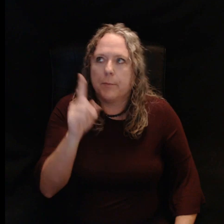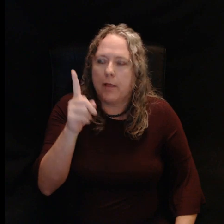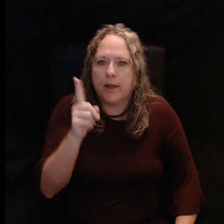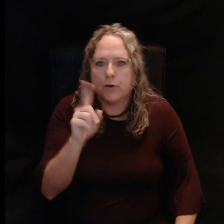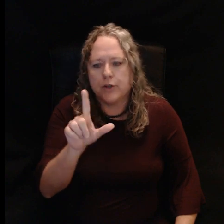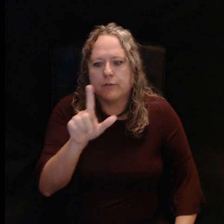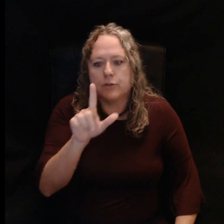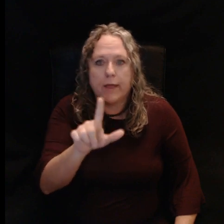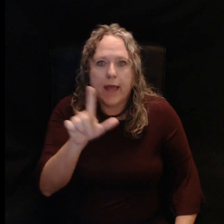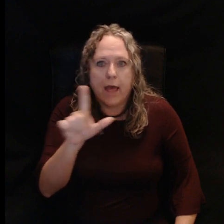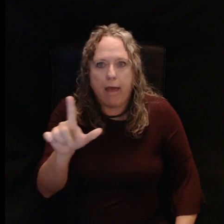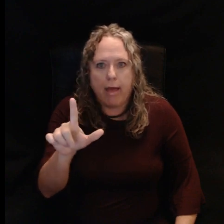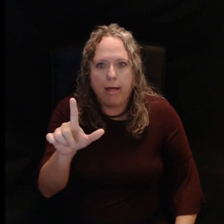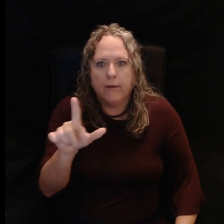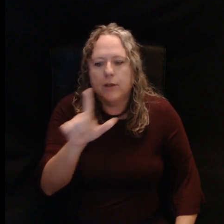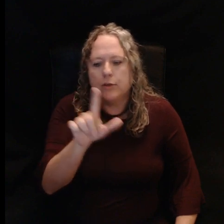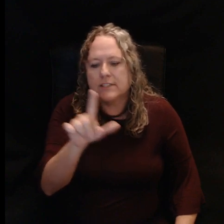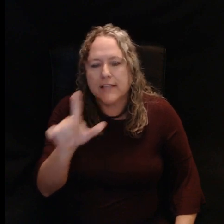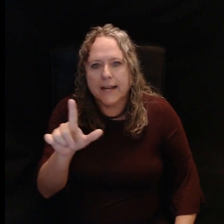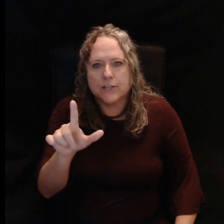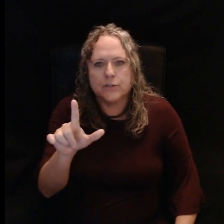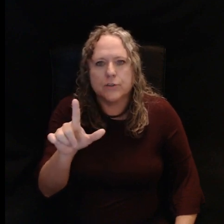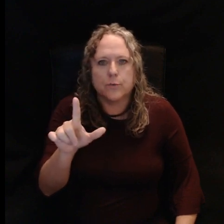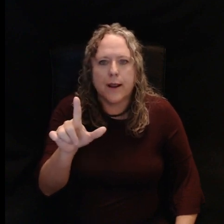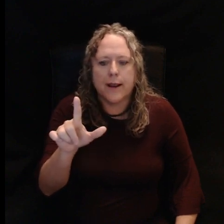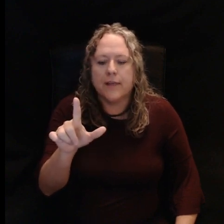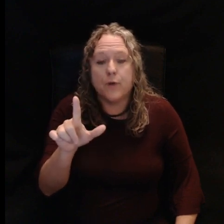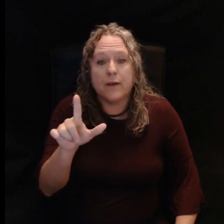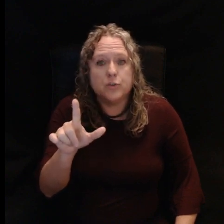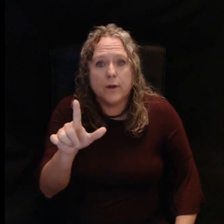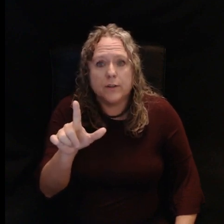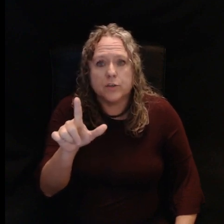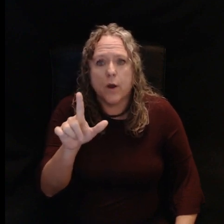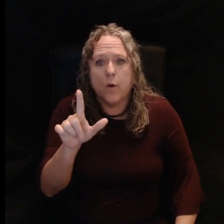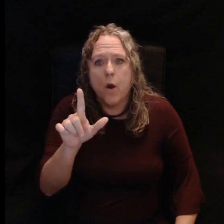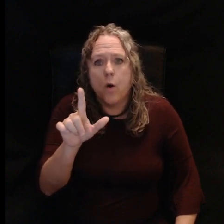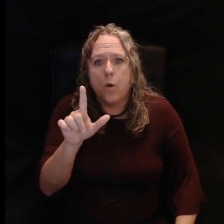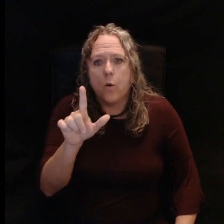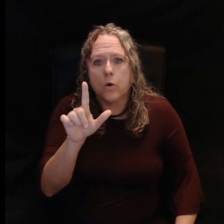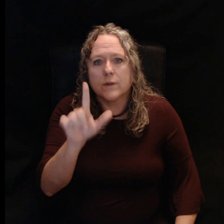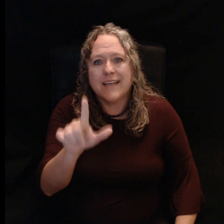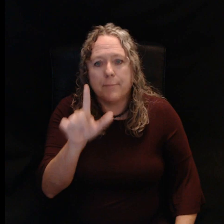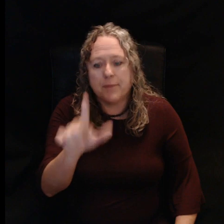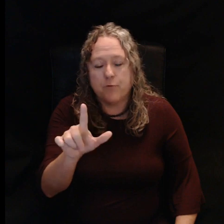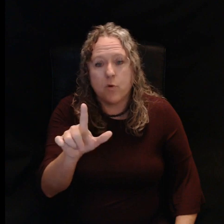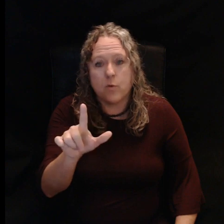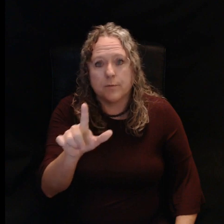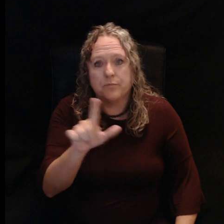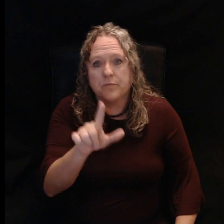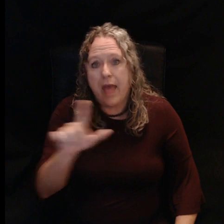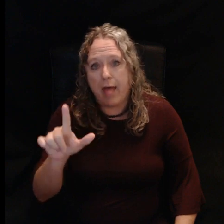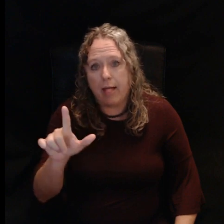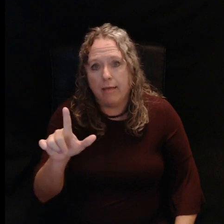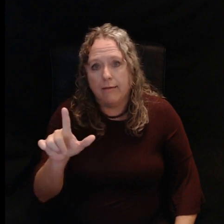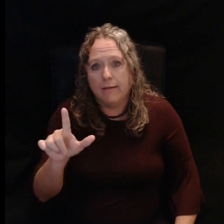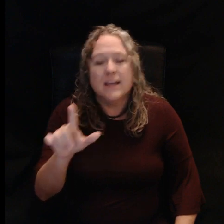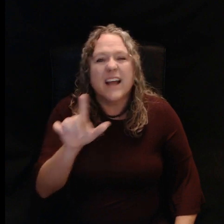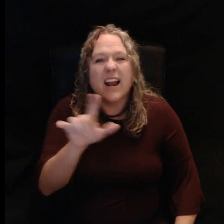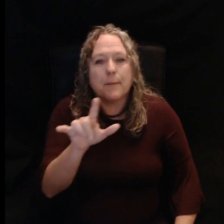about letters. You have to do like LL. You'll slide it to the right if you have two L's in a row, or tap them forward. L, kind of like my